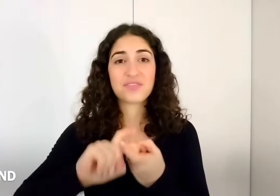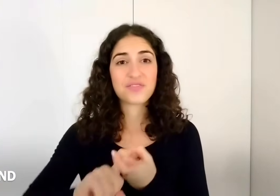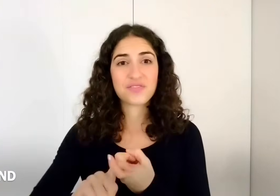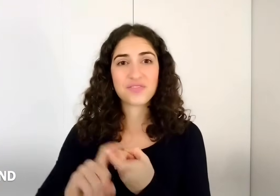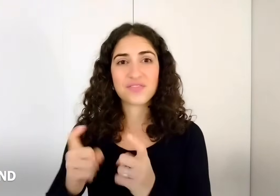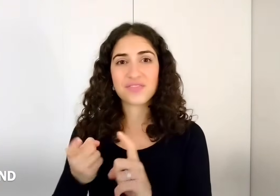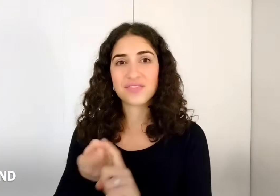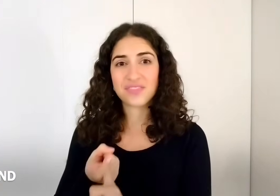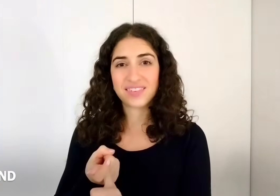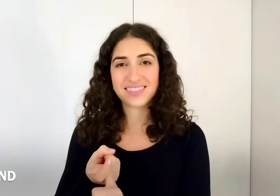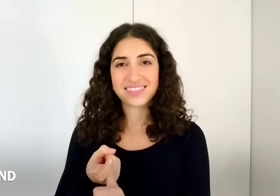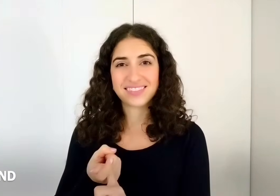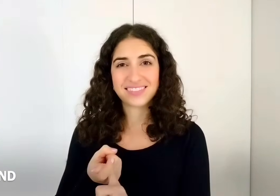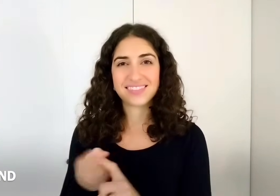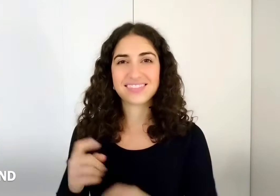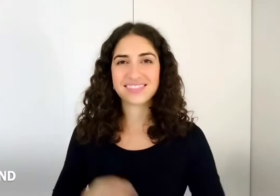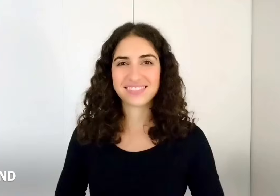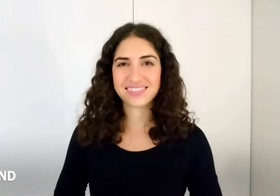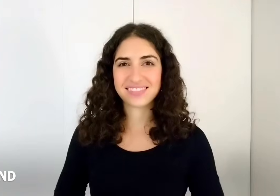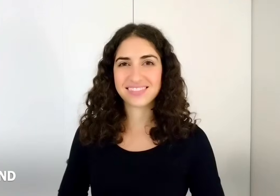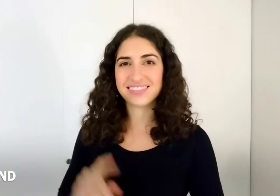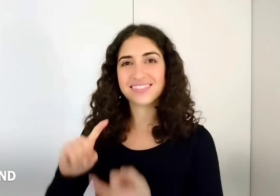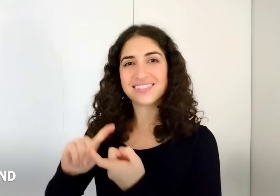So index fingers are hooked like that.